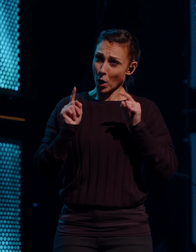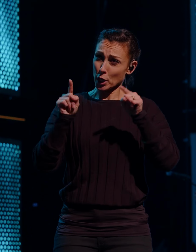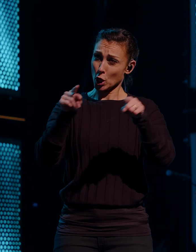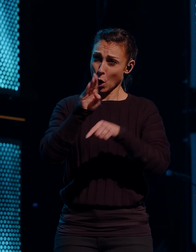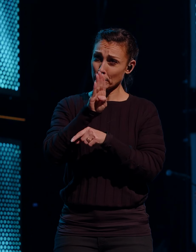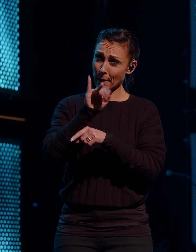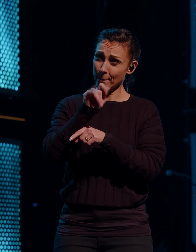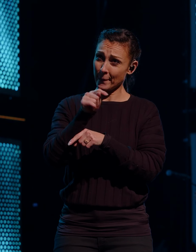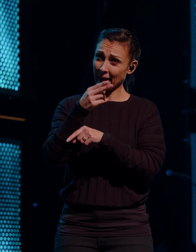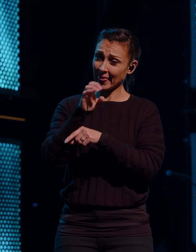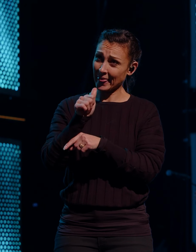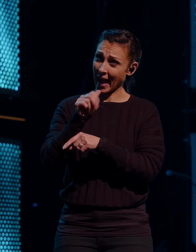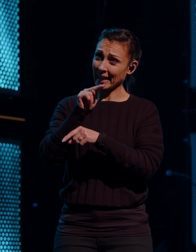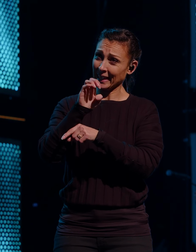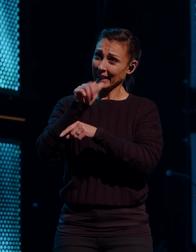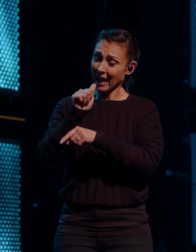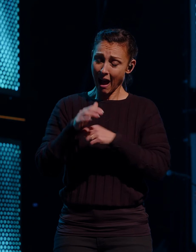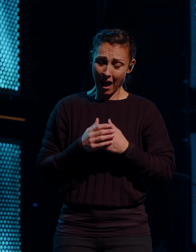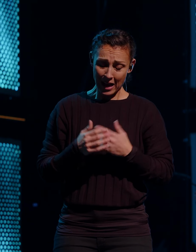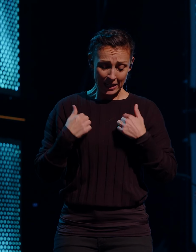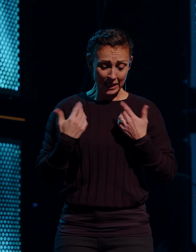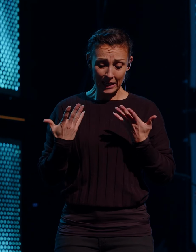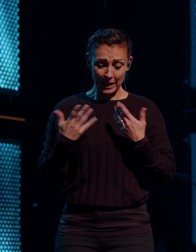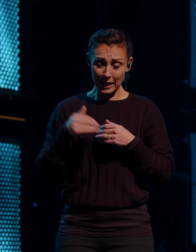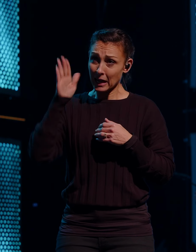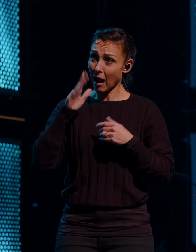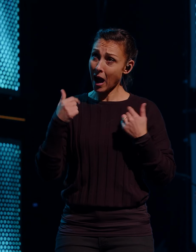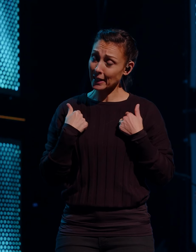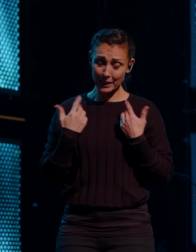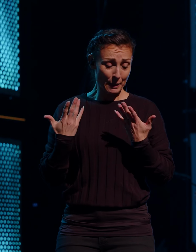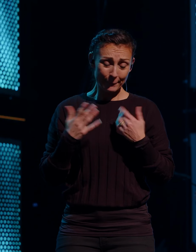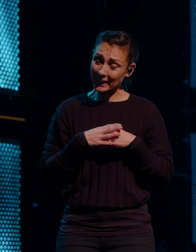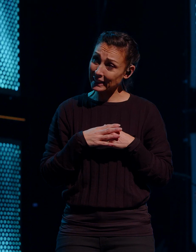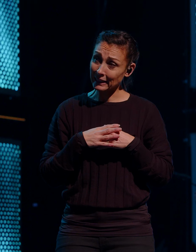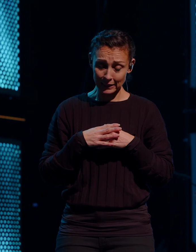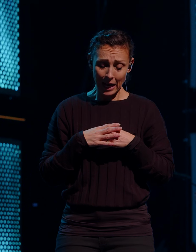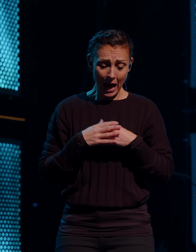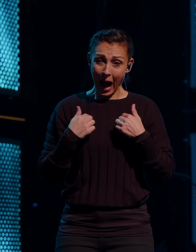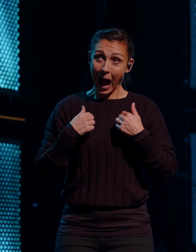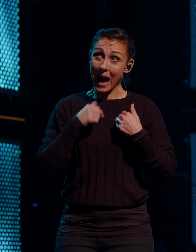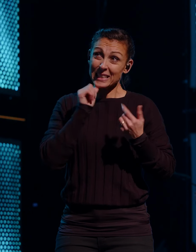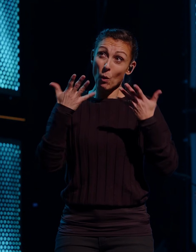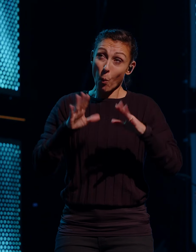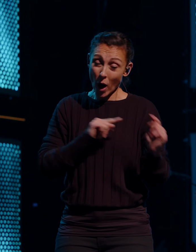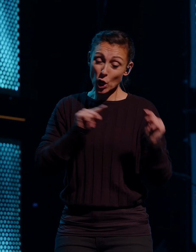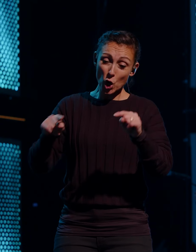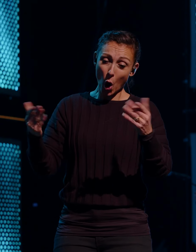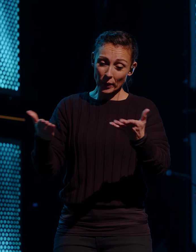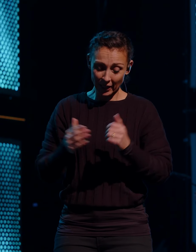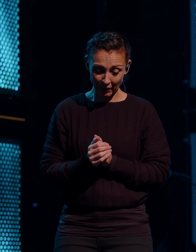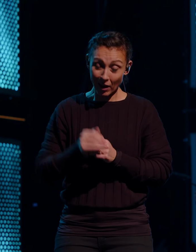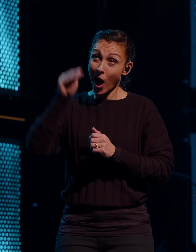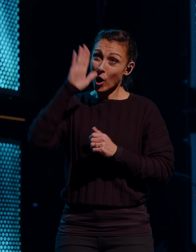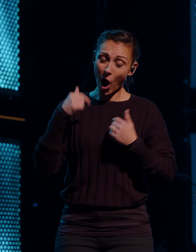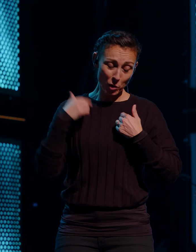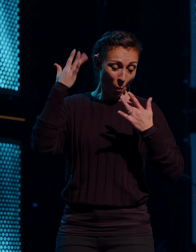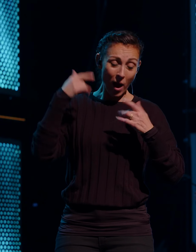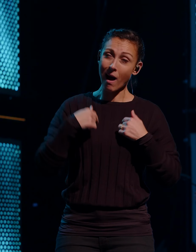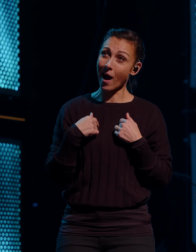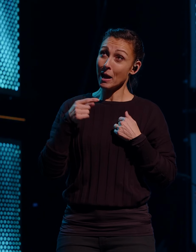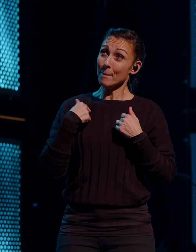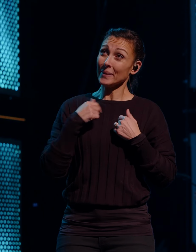this place. I know I was a little annoyed, but I didn't take your name in vain. The spirit was out of her, and now you're allowing me to get beaten